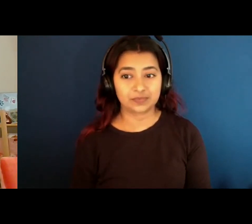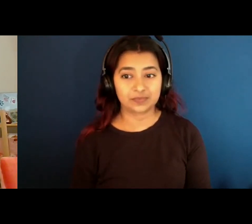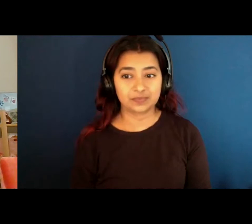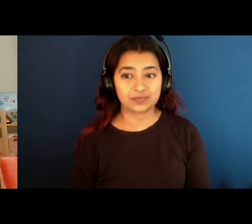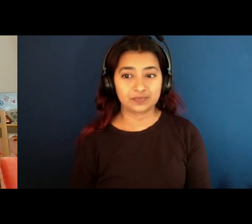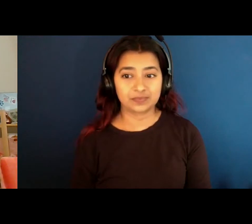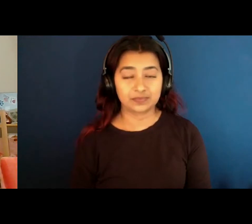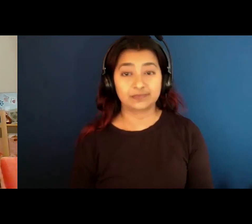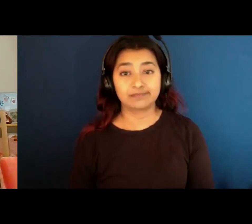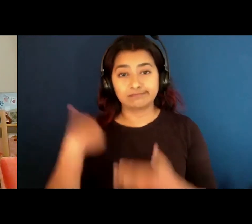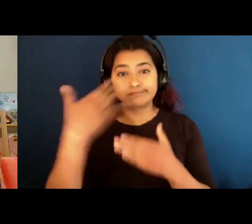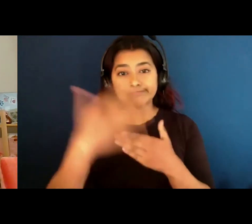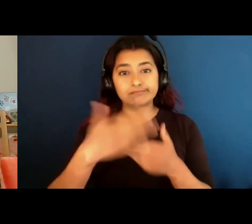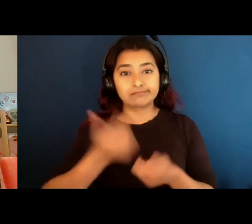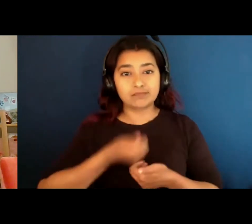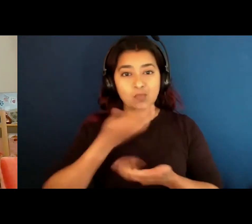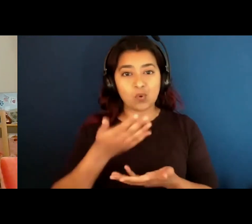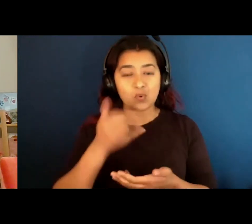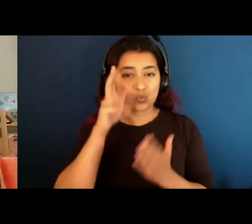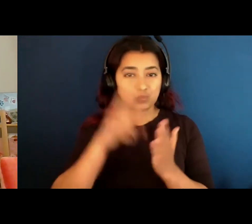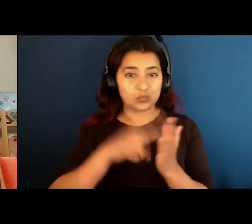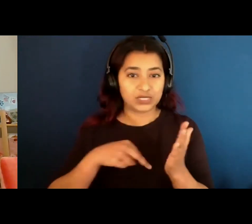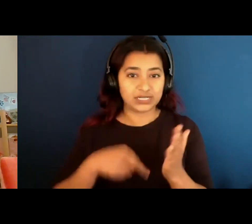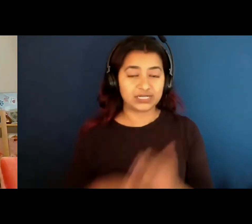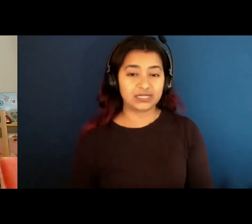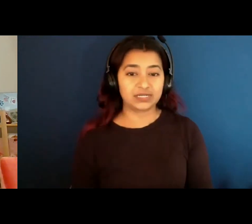Next poem I'm going to read.